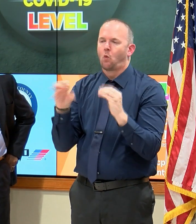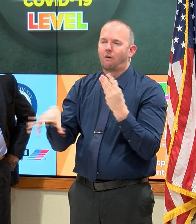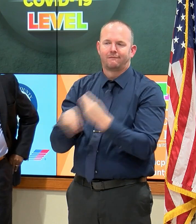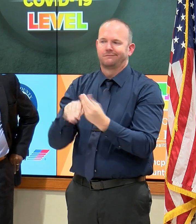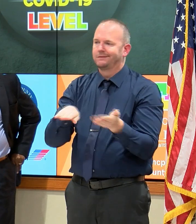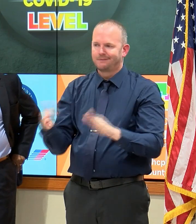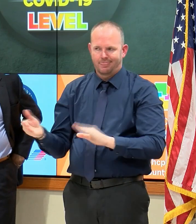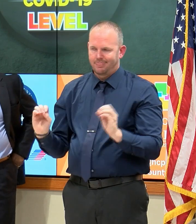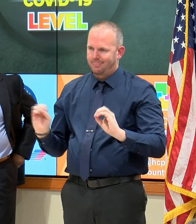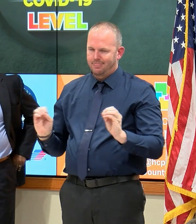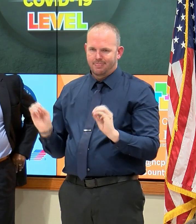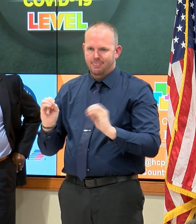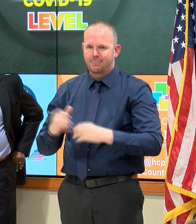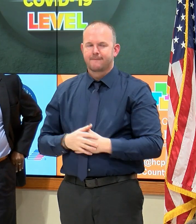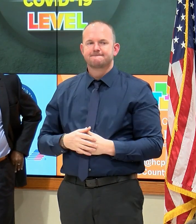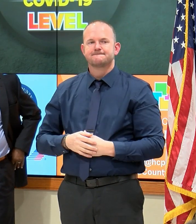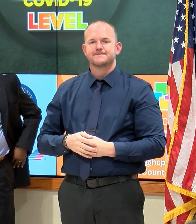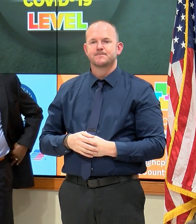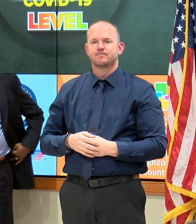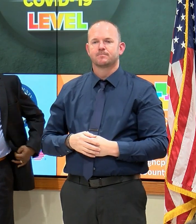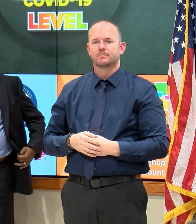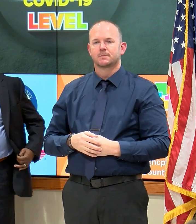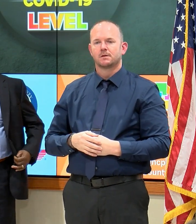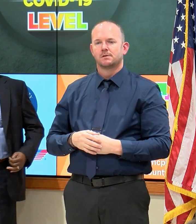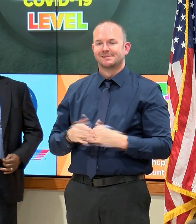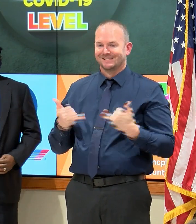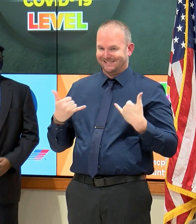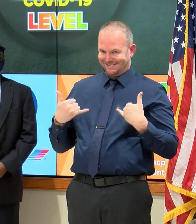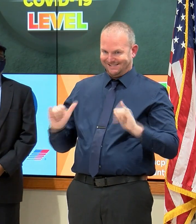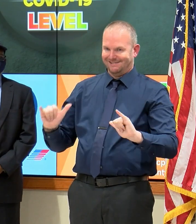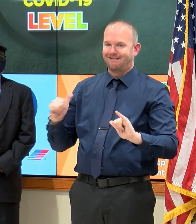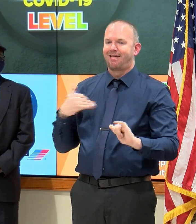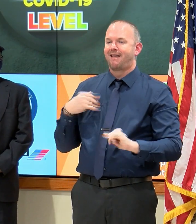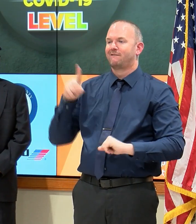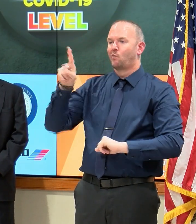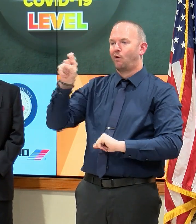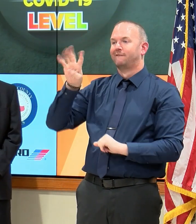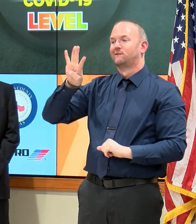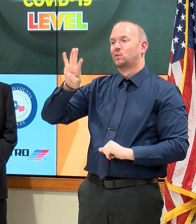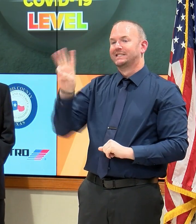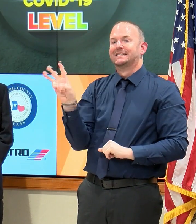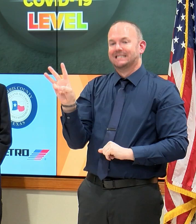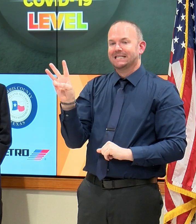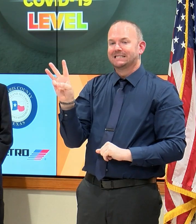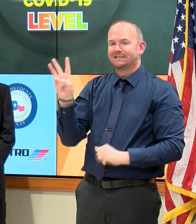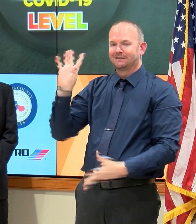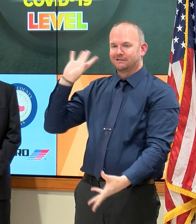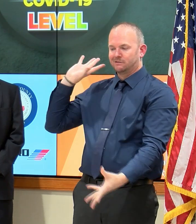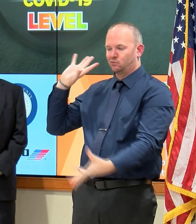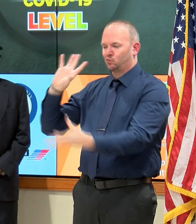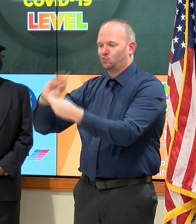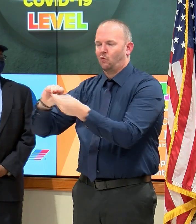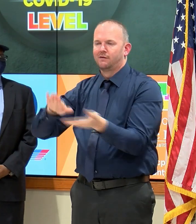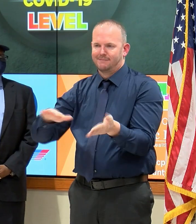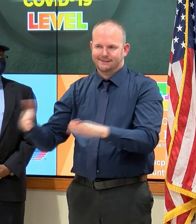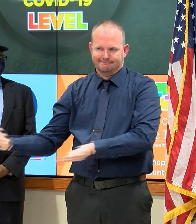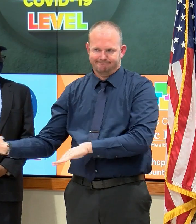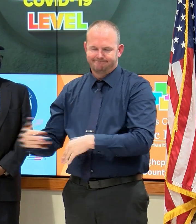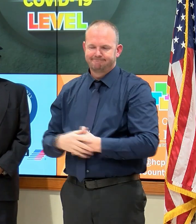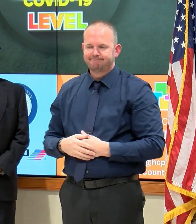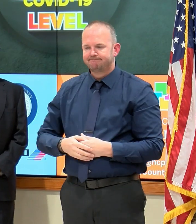Houston remains at 146, but 210 new cases that are being